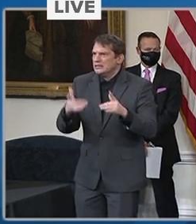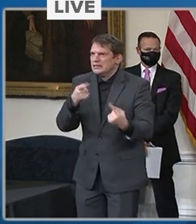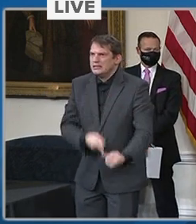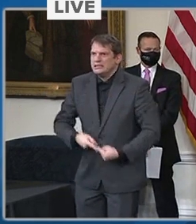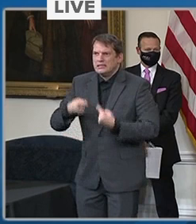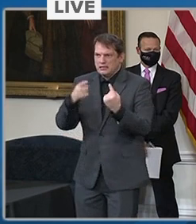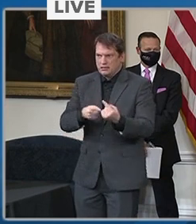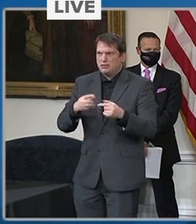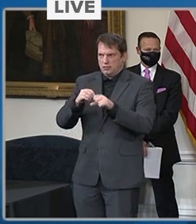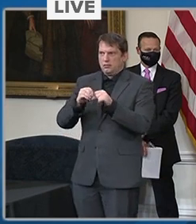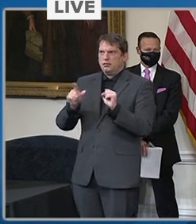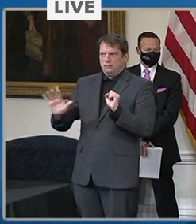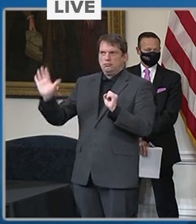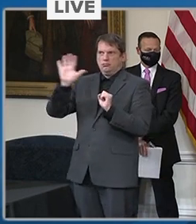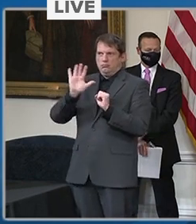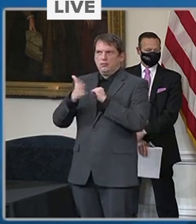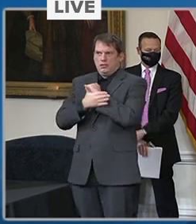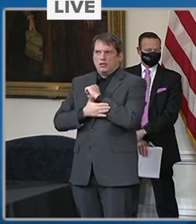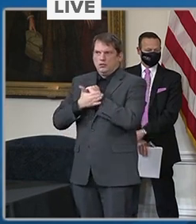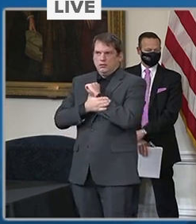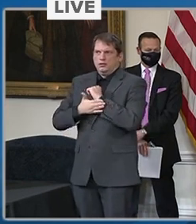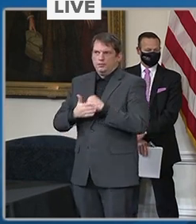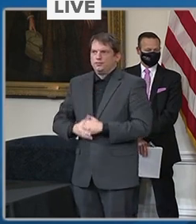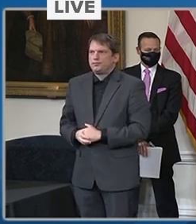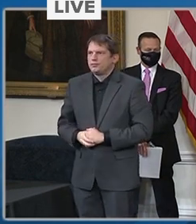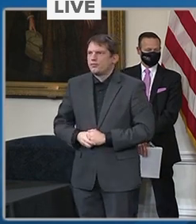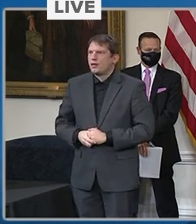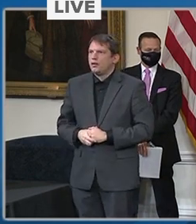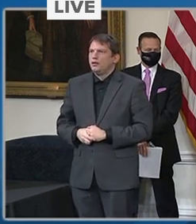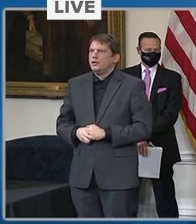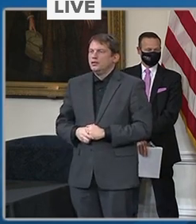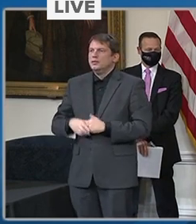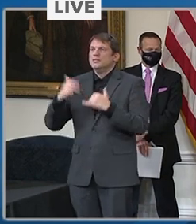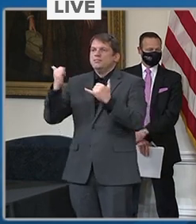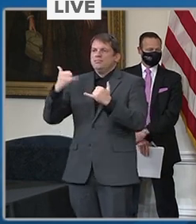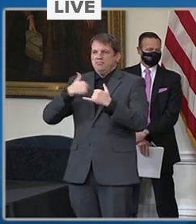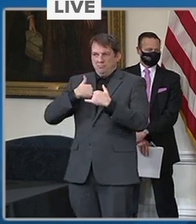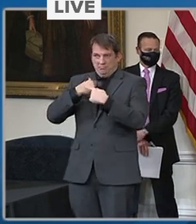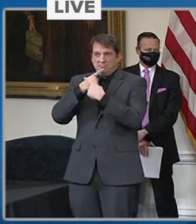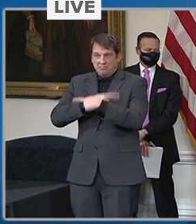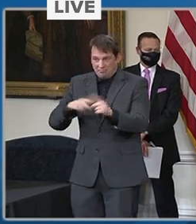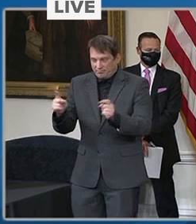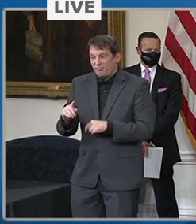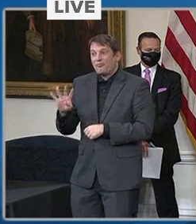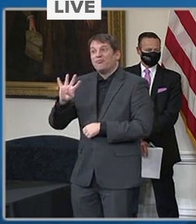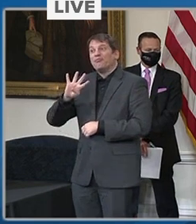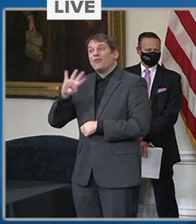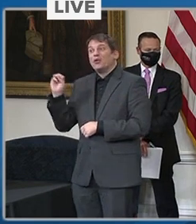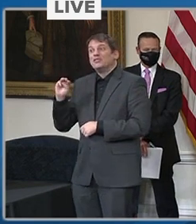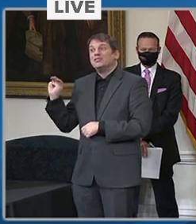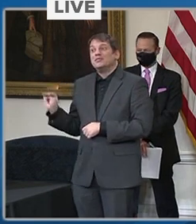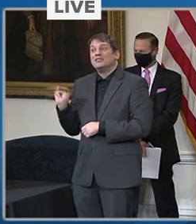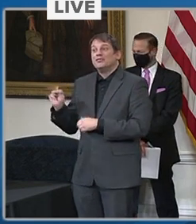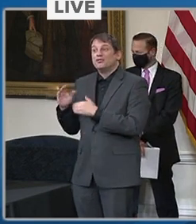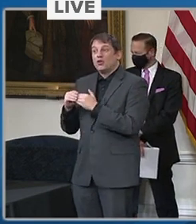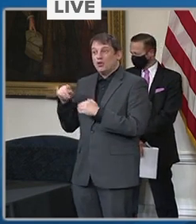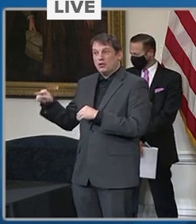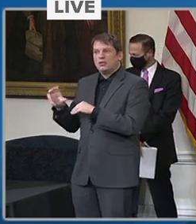announcing $40 million to provide a boost to the temporary cash assistance